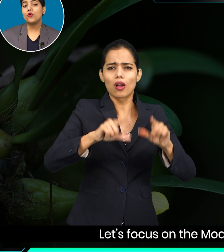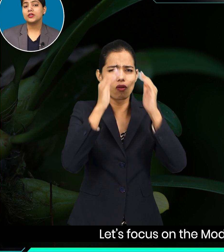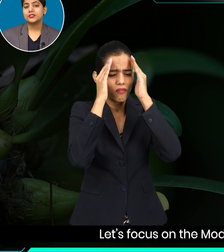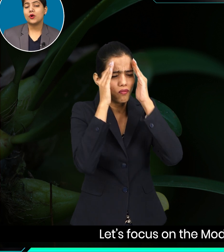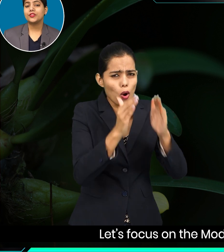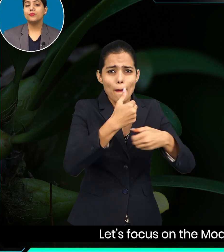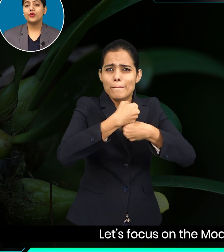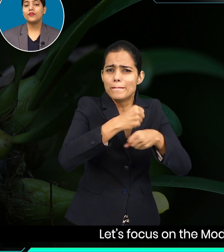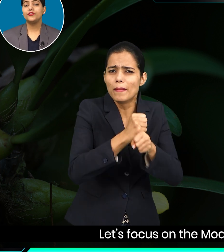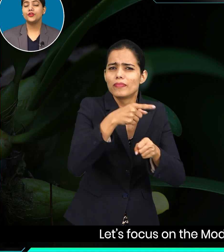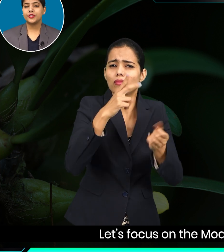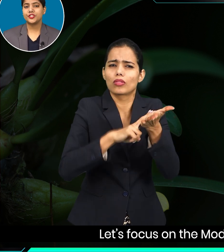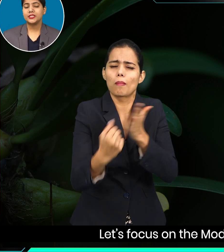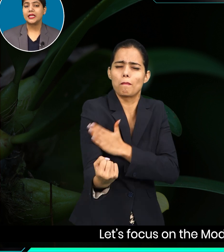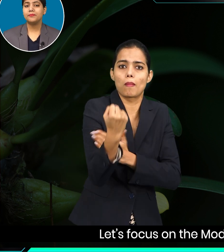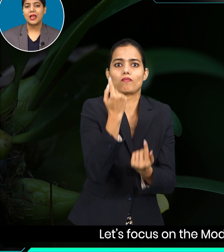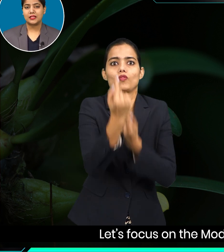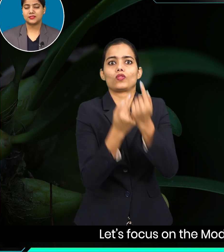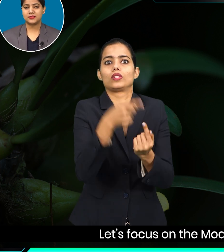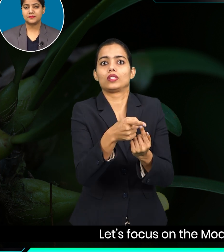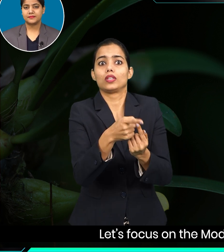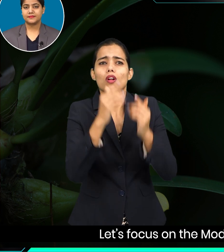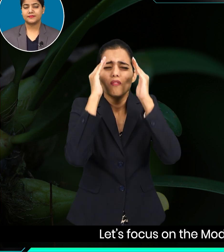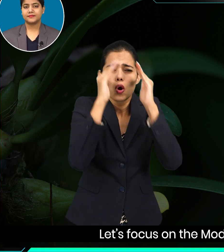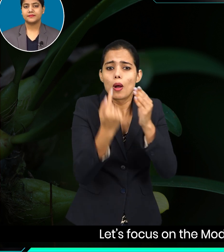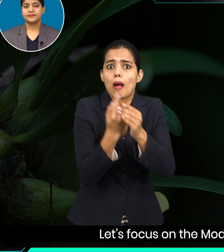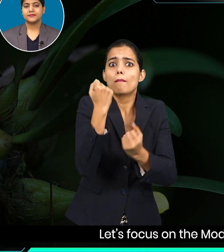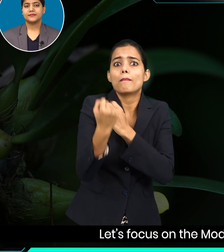Let's focus on the mode of nutrition in plants.